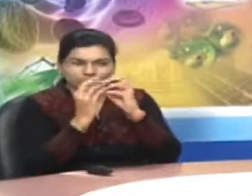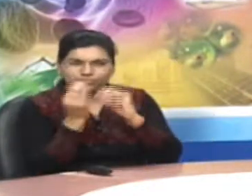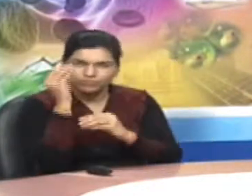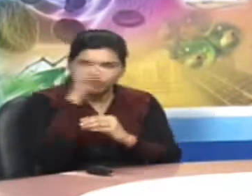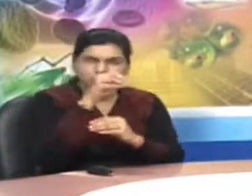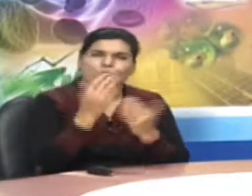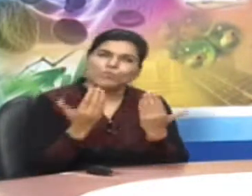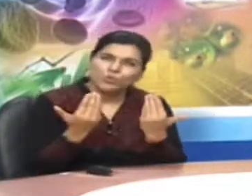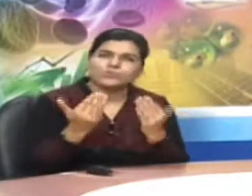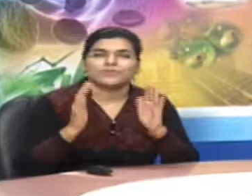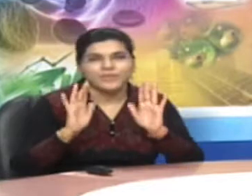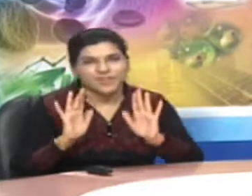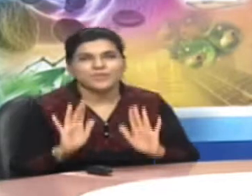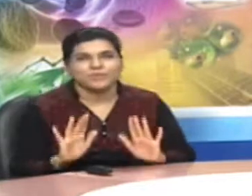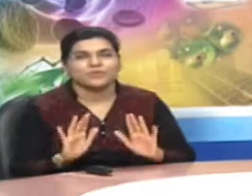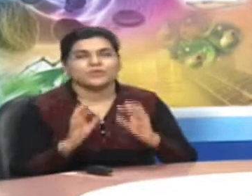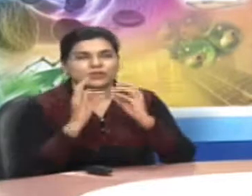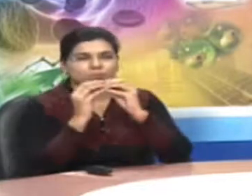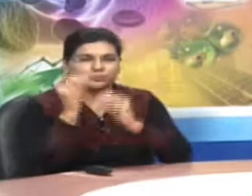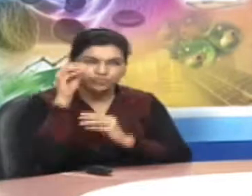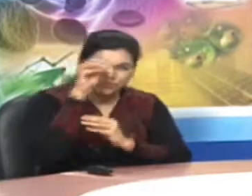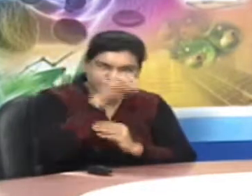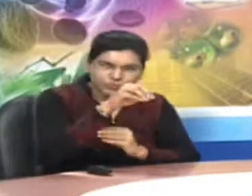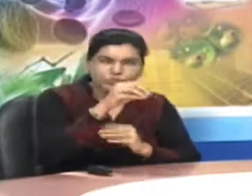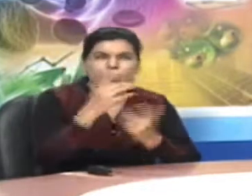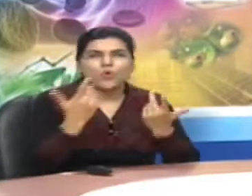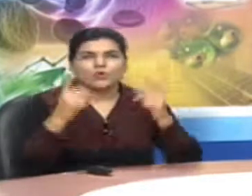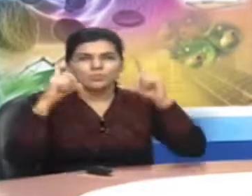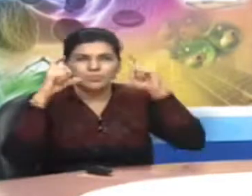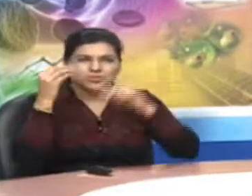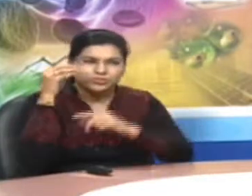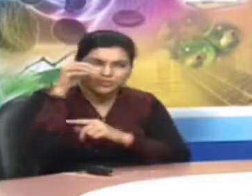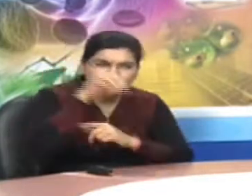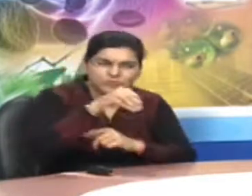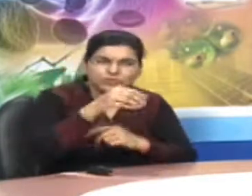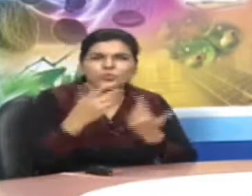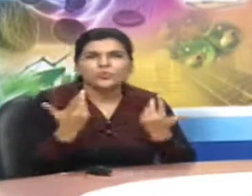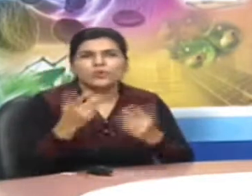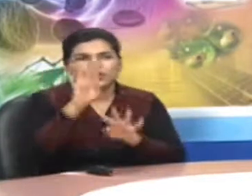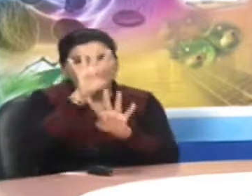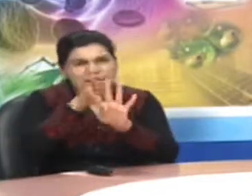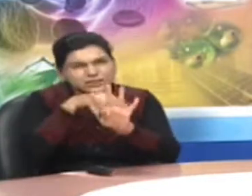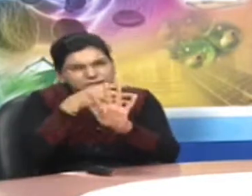If you want to add subtitles to it, you can add it.